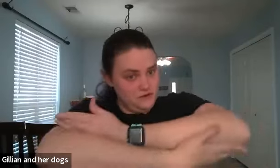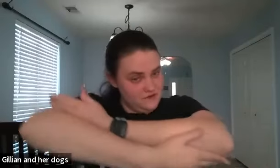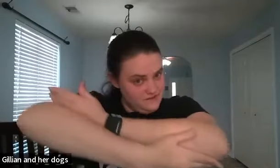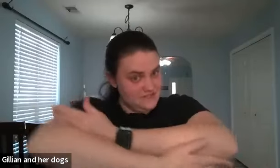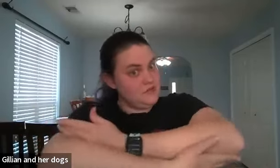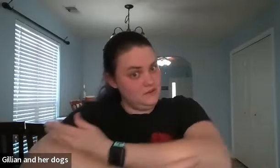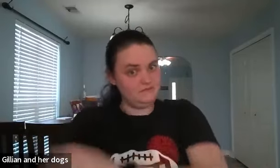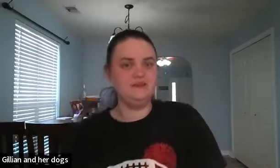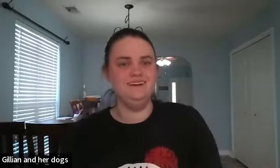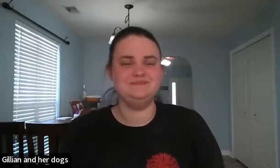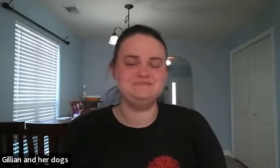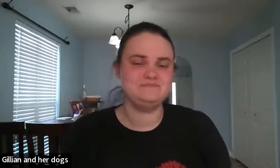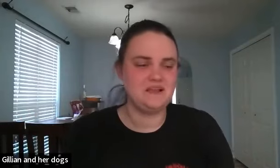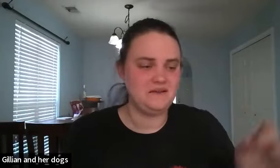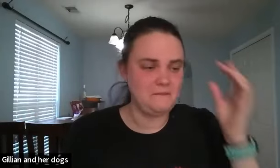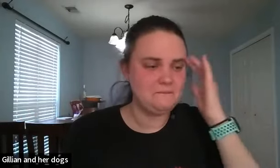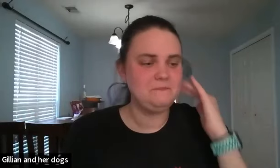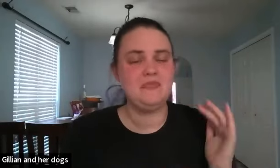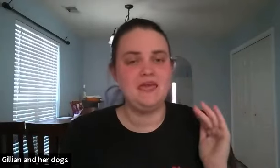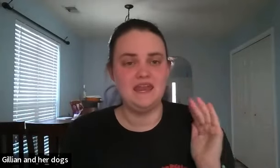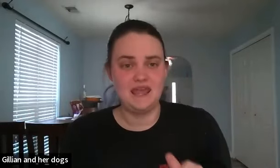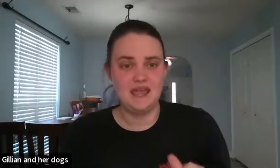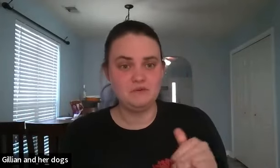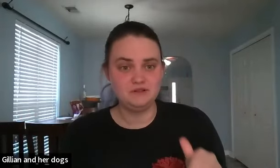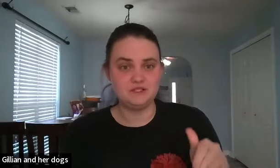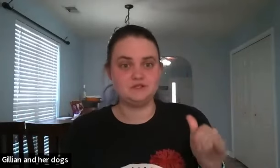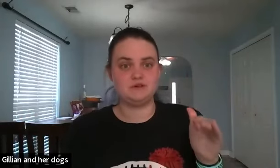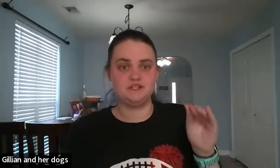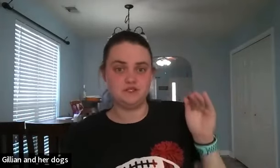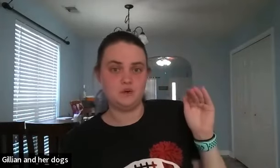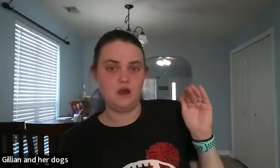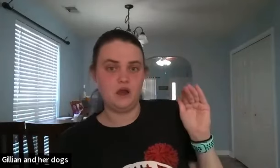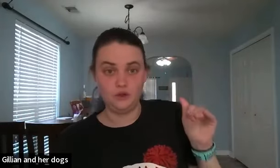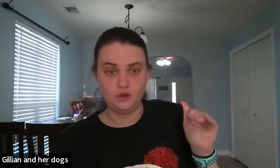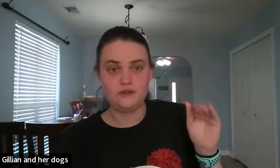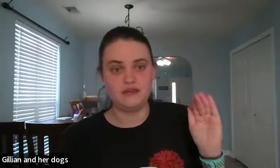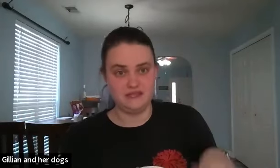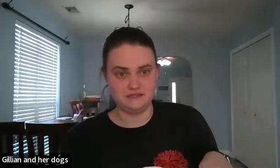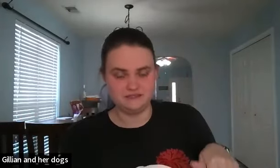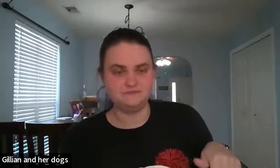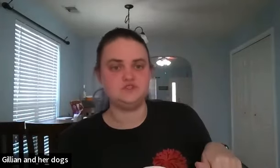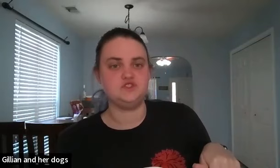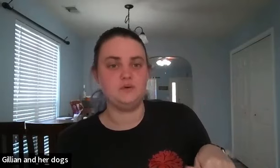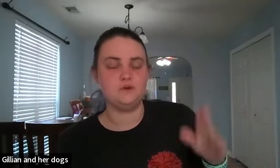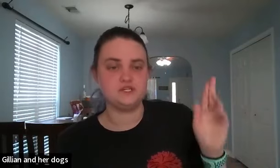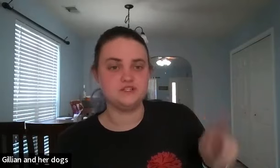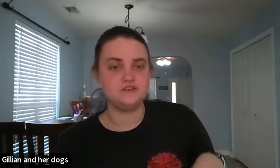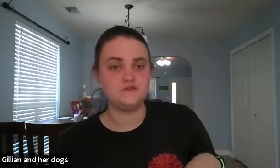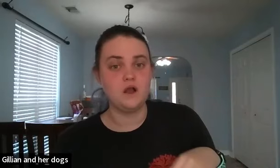every emphasis, baby. Okay. Now what we'll do is we're going to do uncle and aunt. So what you're going to do for